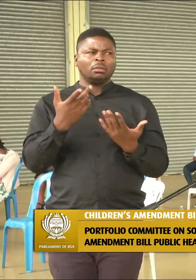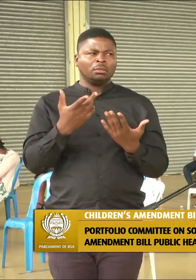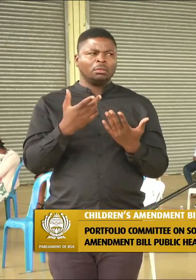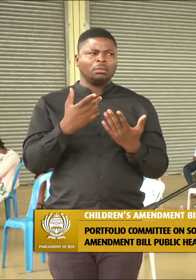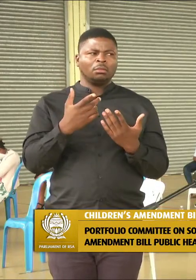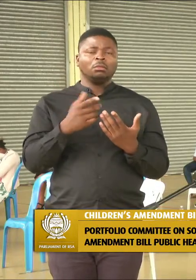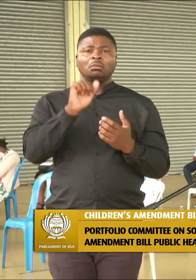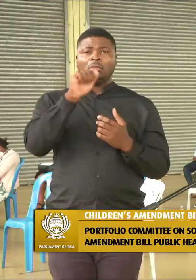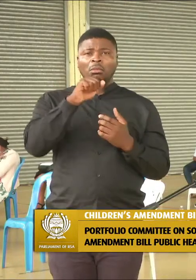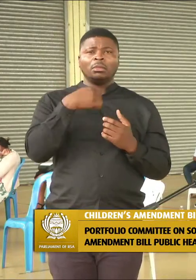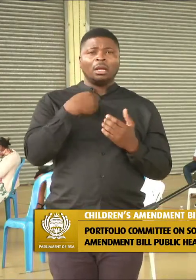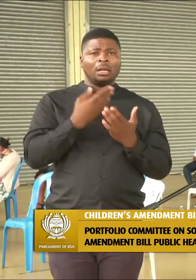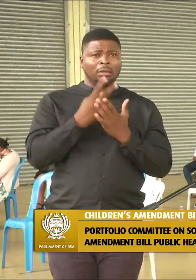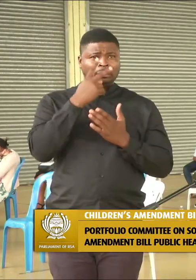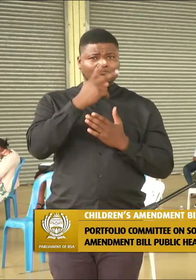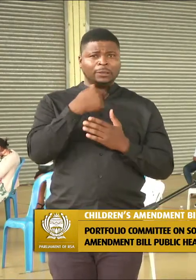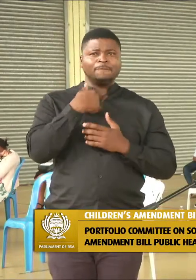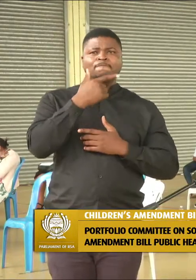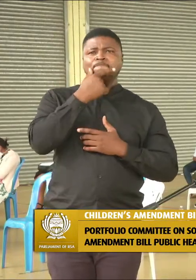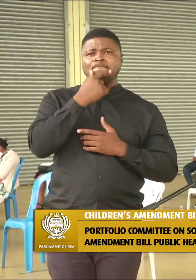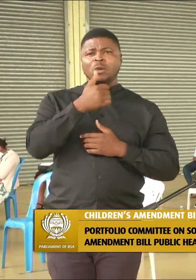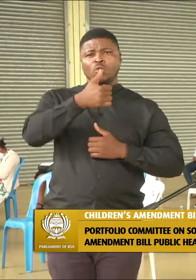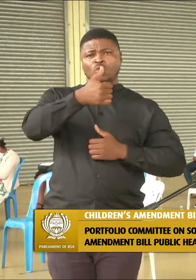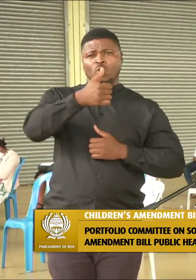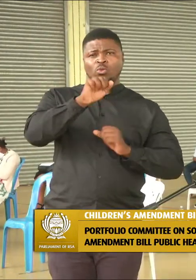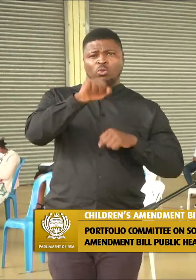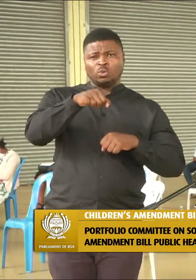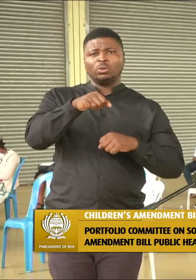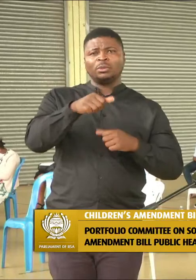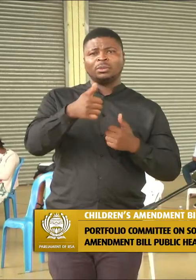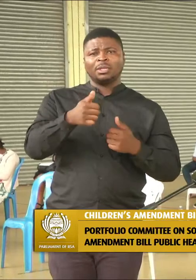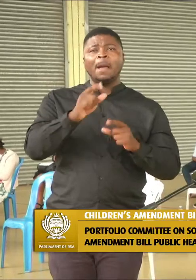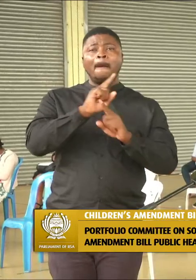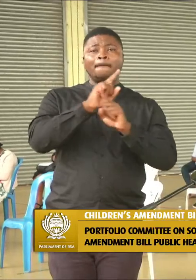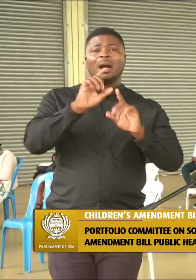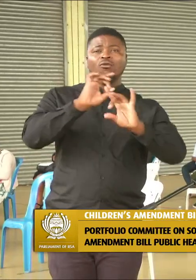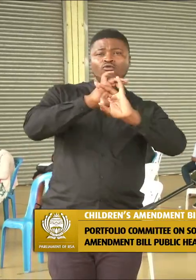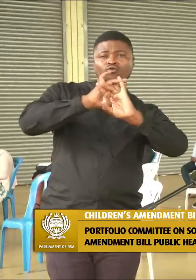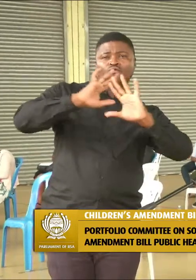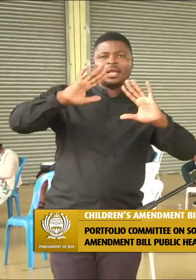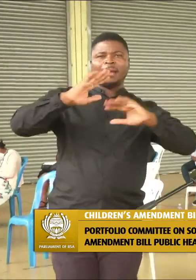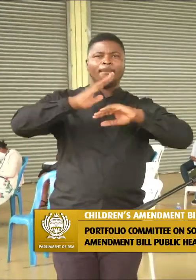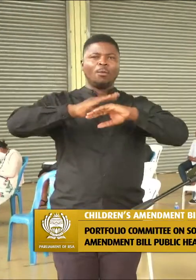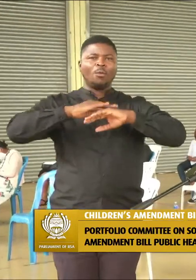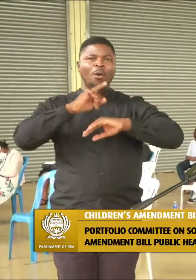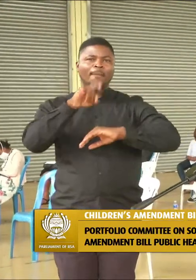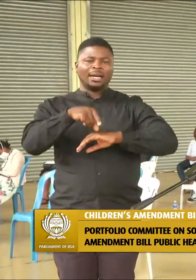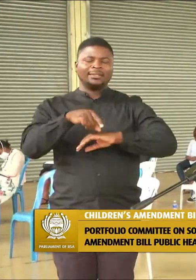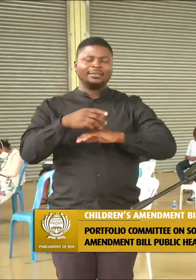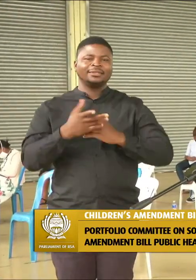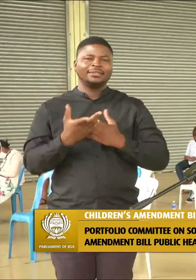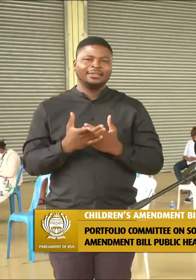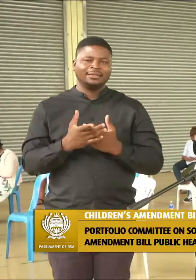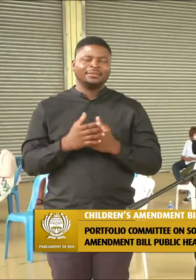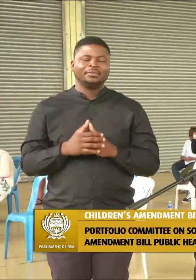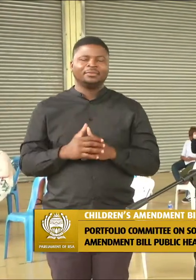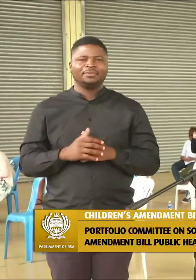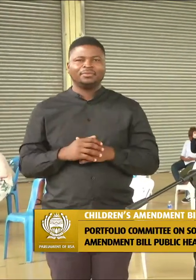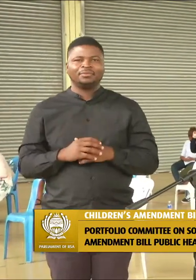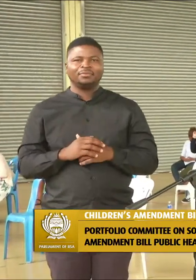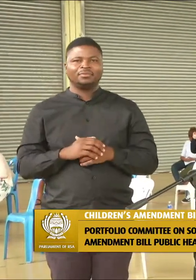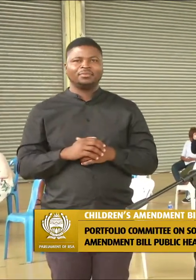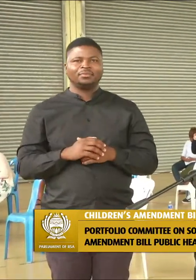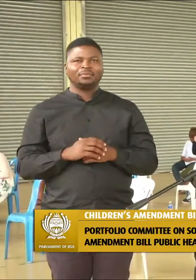it is a move in the right direction, but more clarity needs to be given. Nginomuzwa wokuthi lo